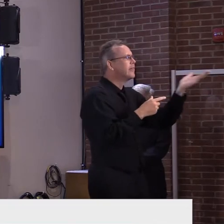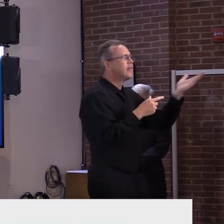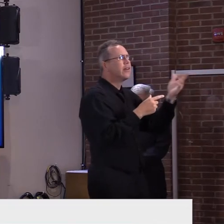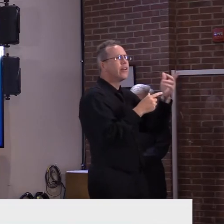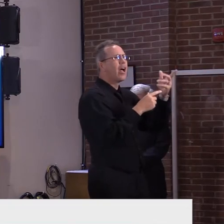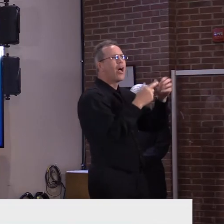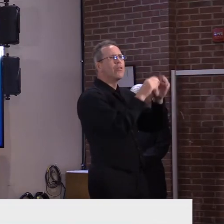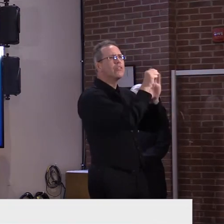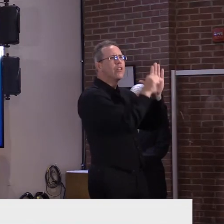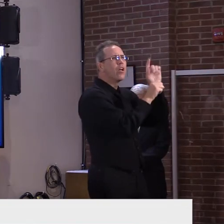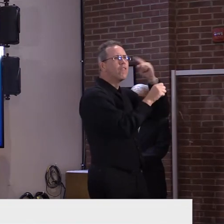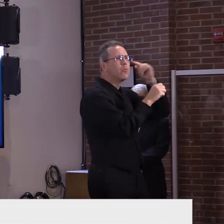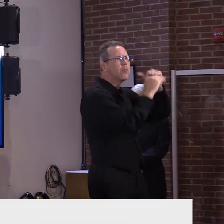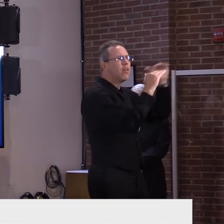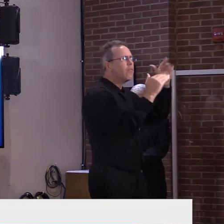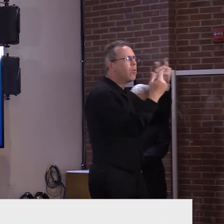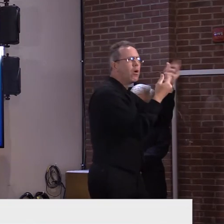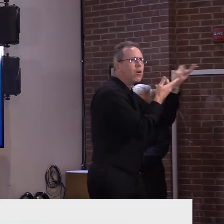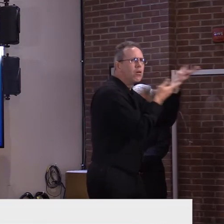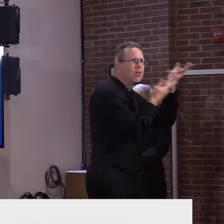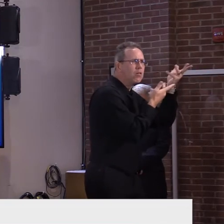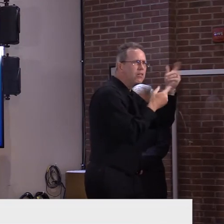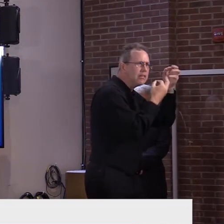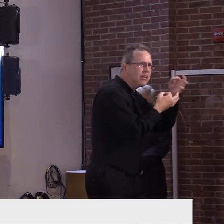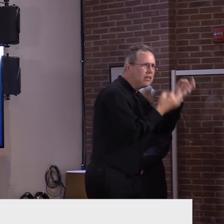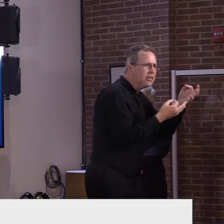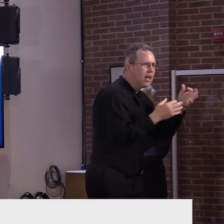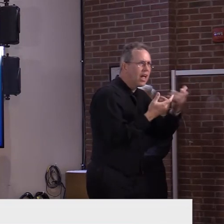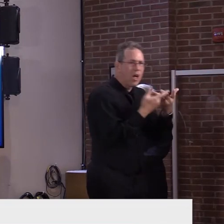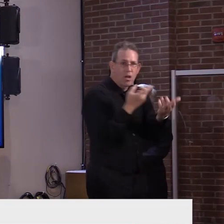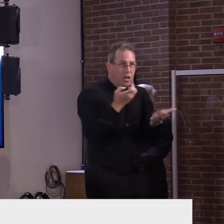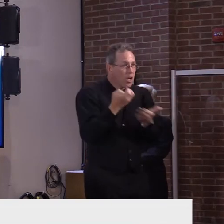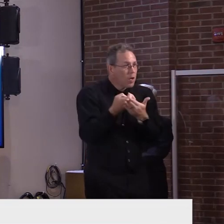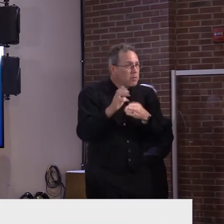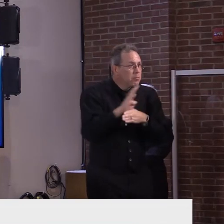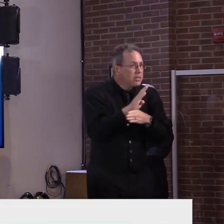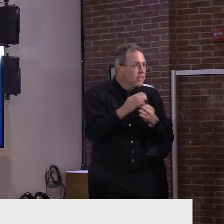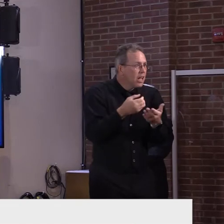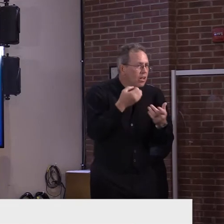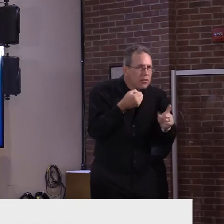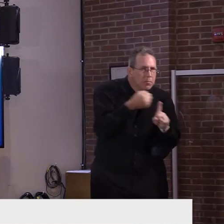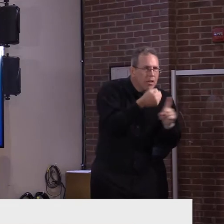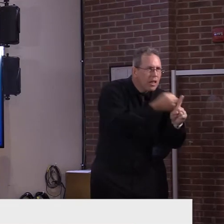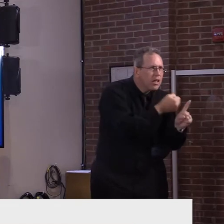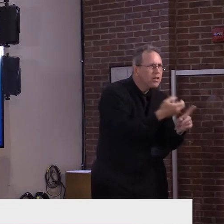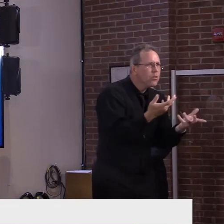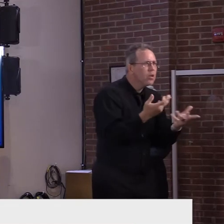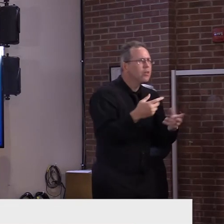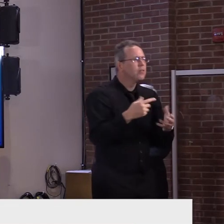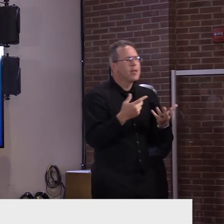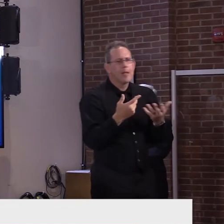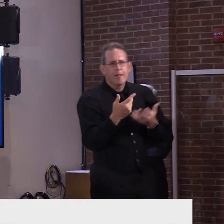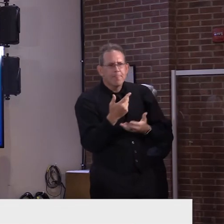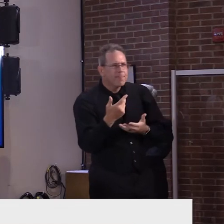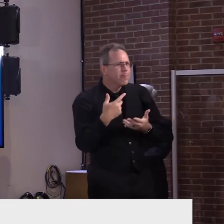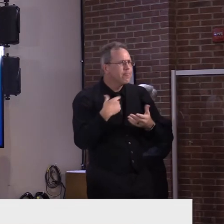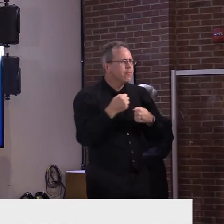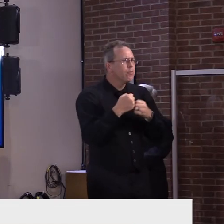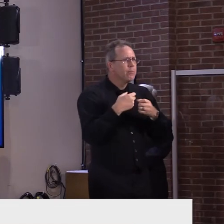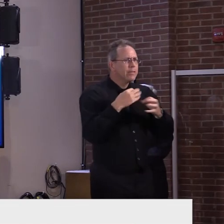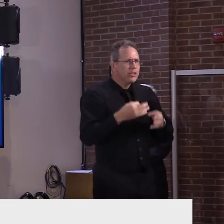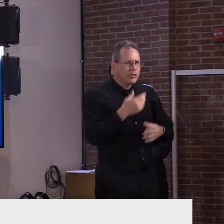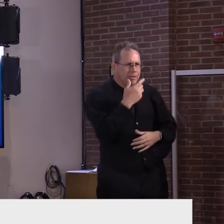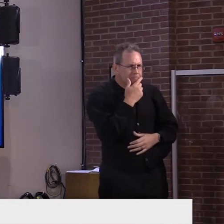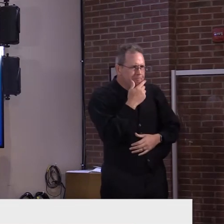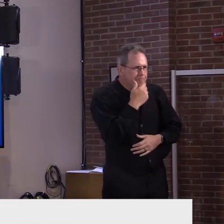they're economic, whether they're the ability of the population to be able to do something